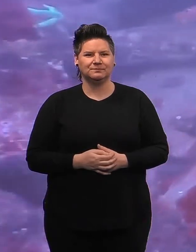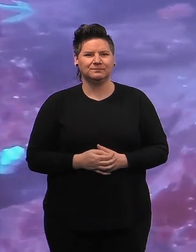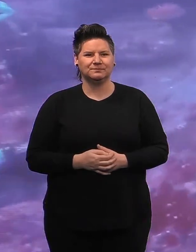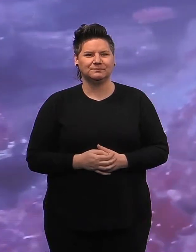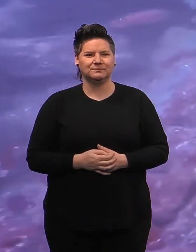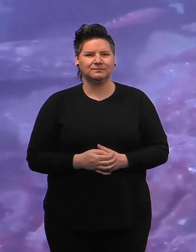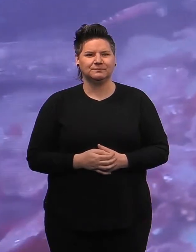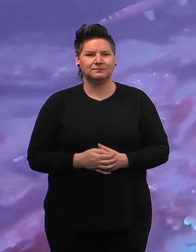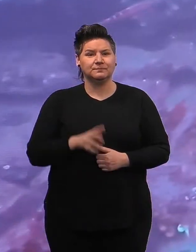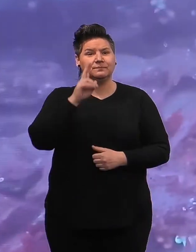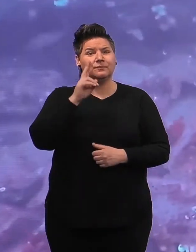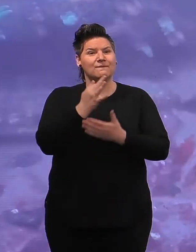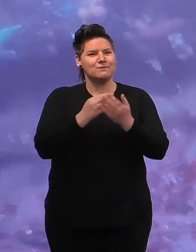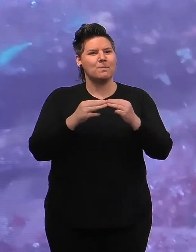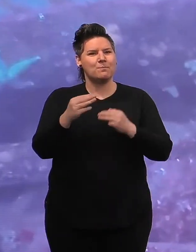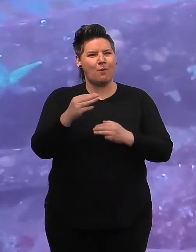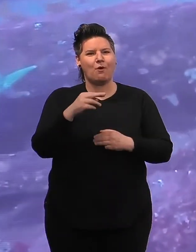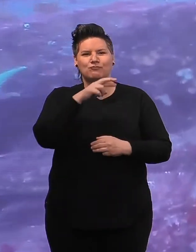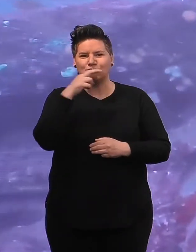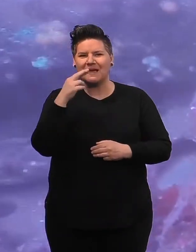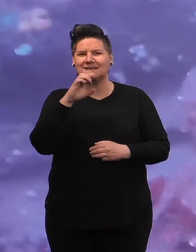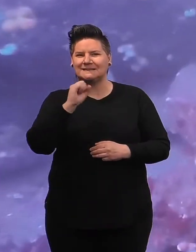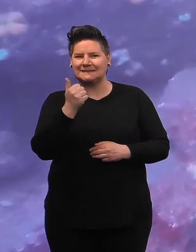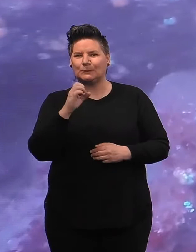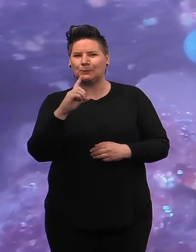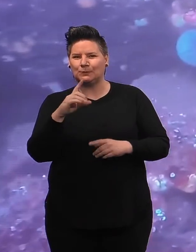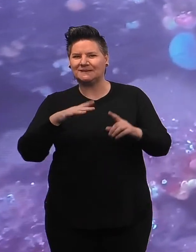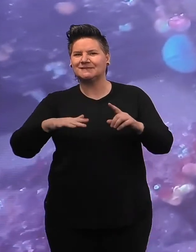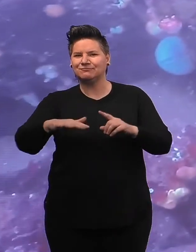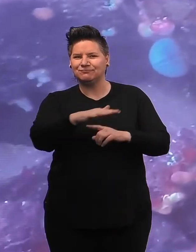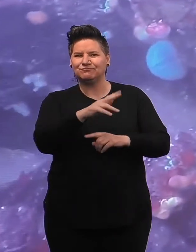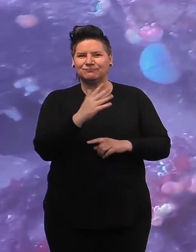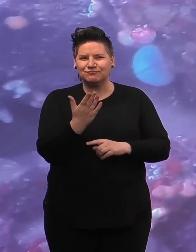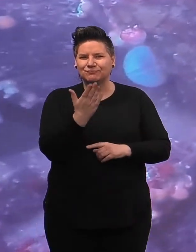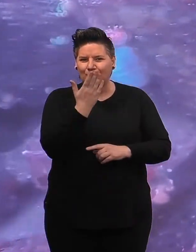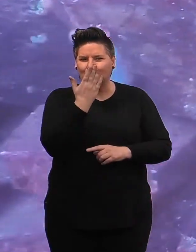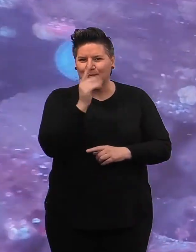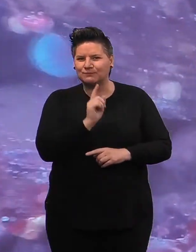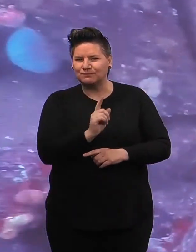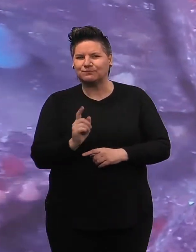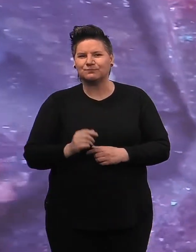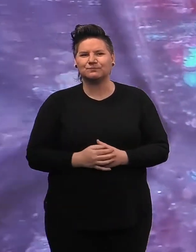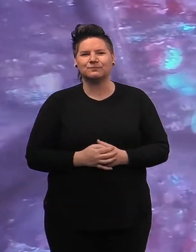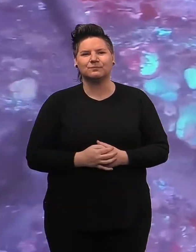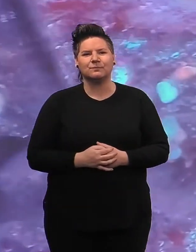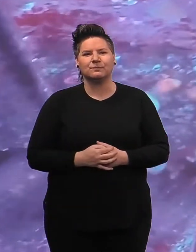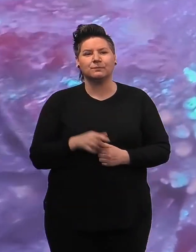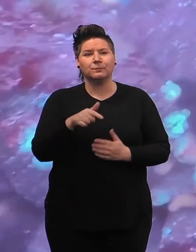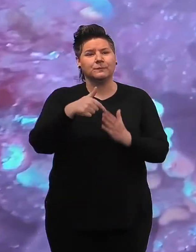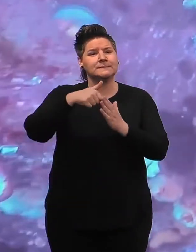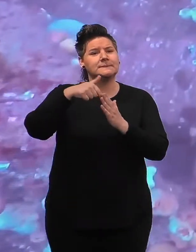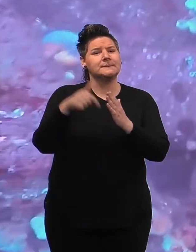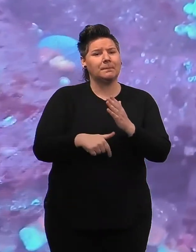And then here you can see a few more red seaweeds, so we're going up into slightly shallower water here. Depth is a